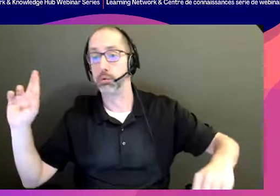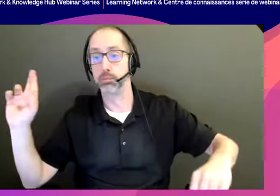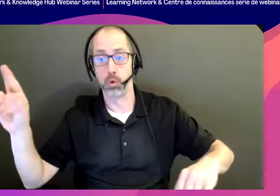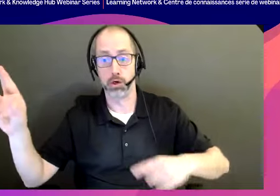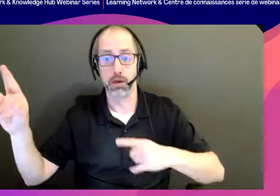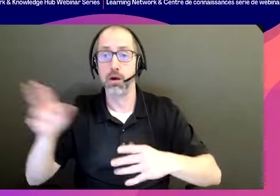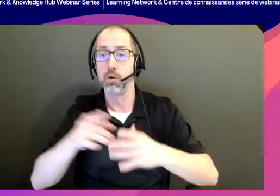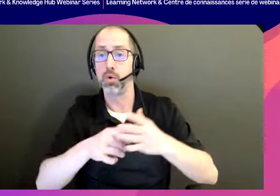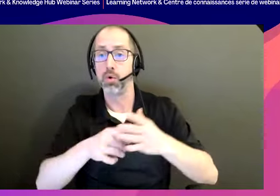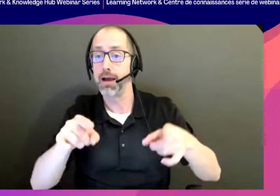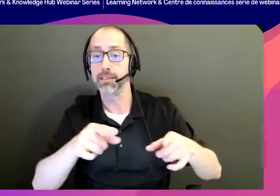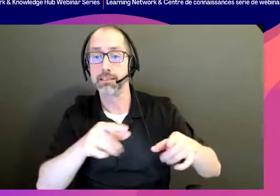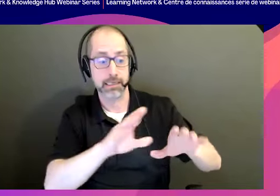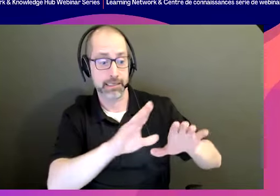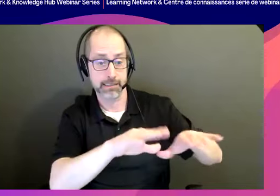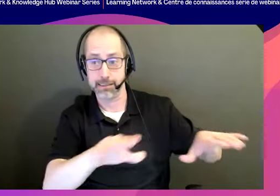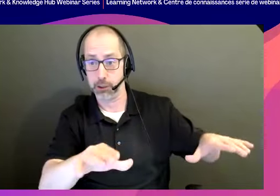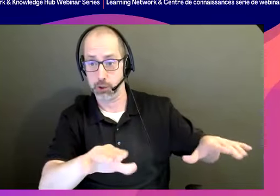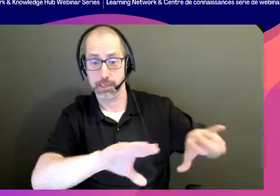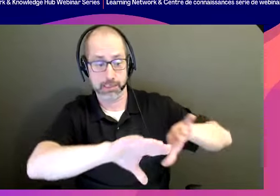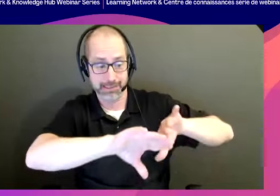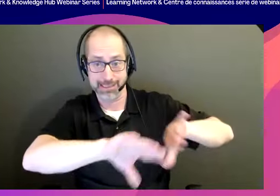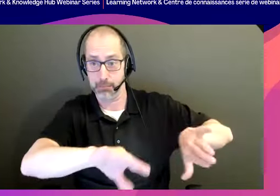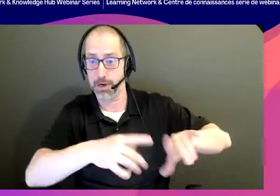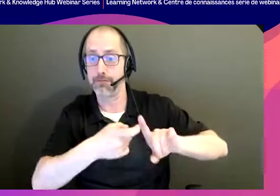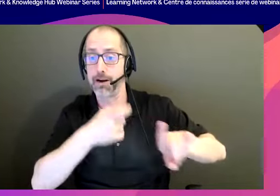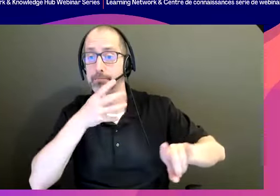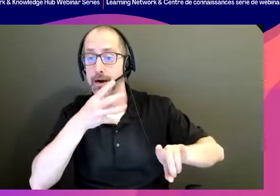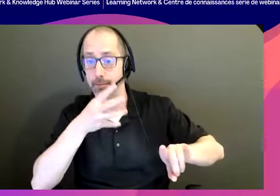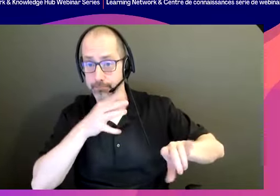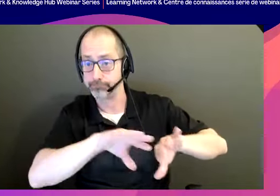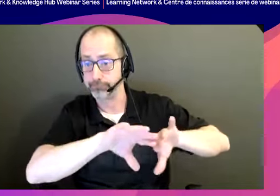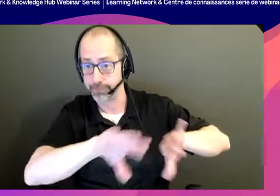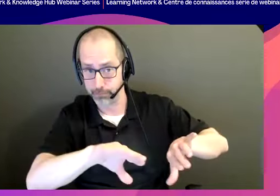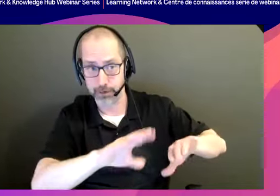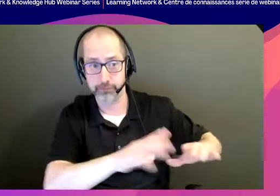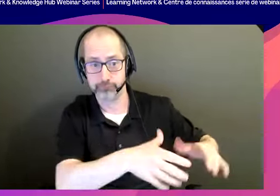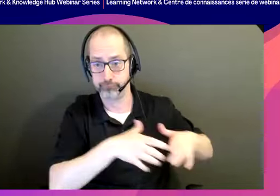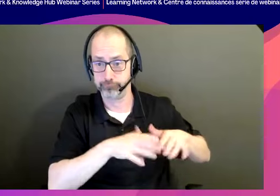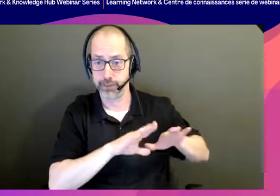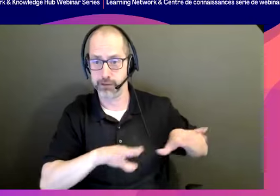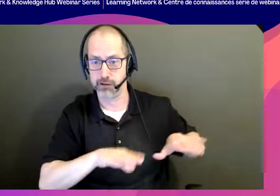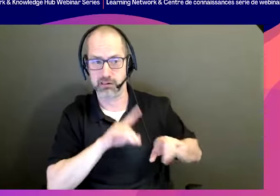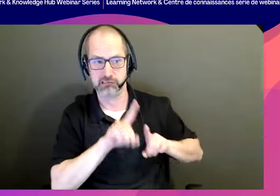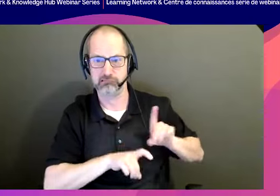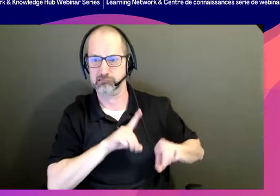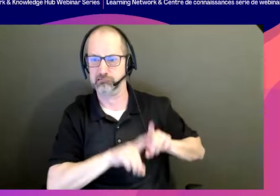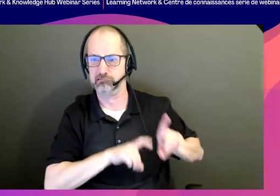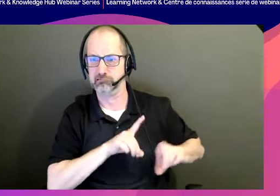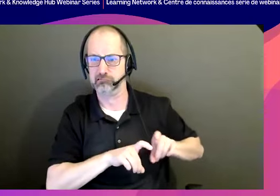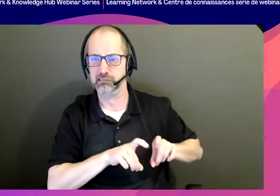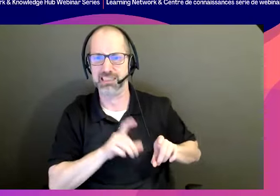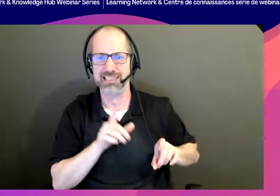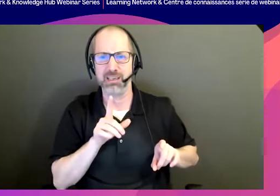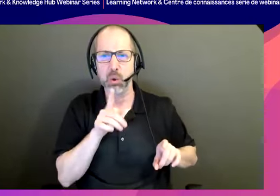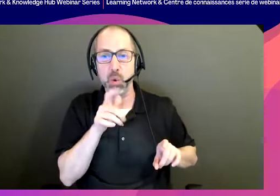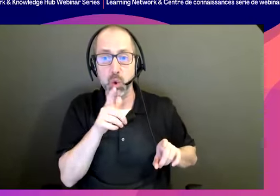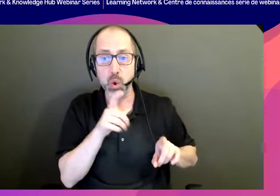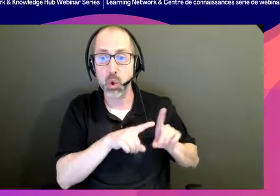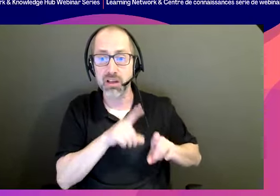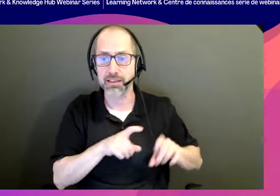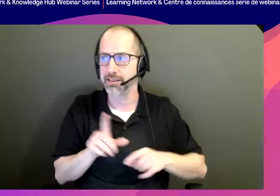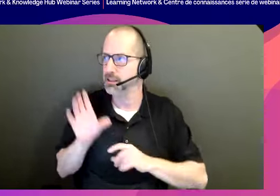the children are taken aside away from mother, and they're taken aside and they're questioned by strangers. And then